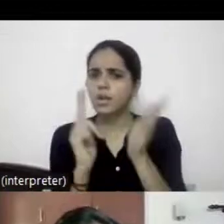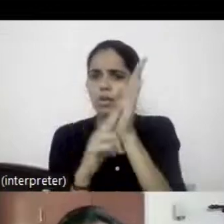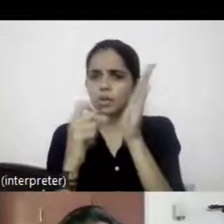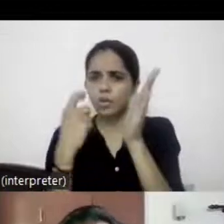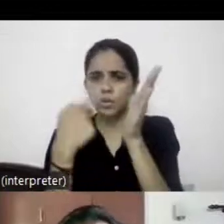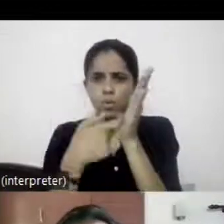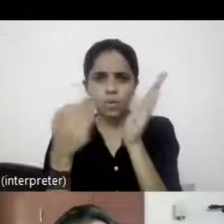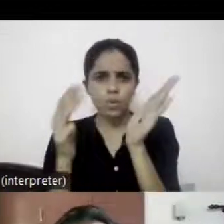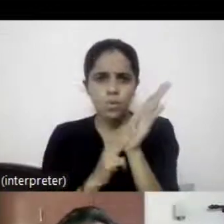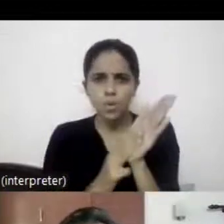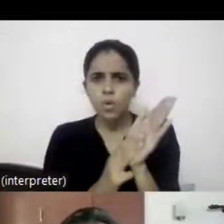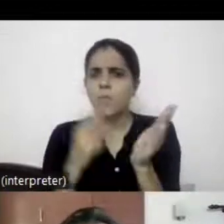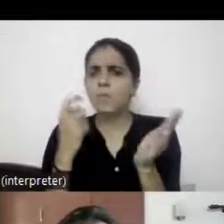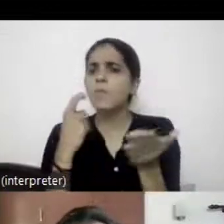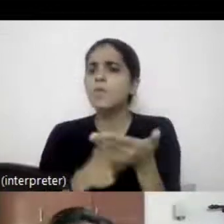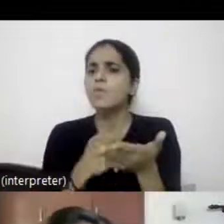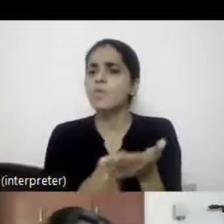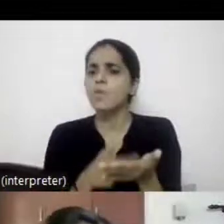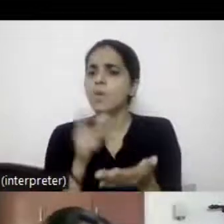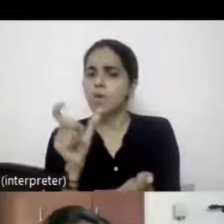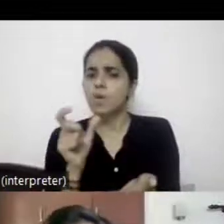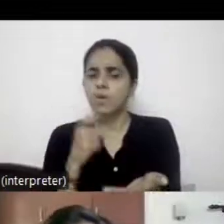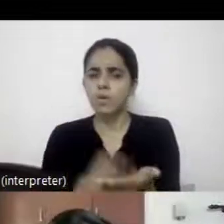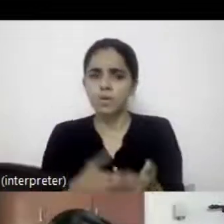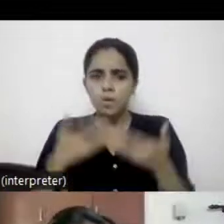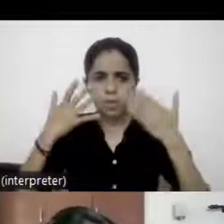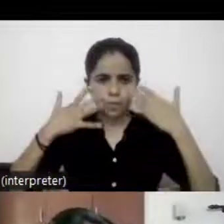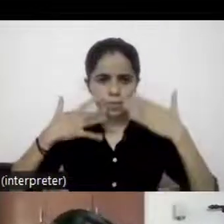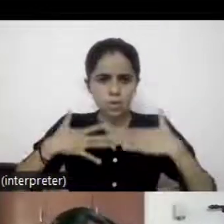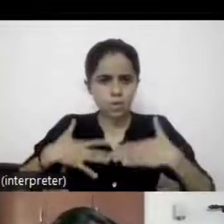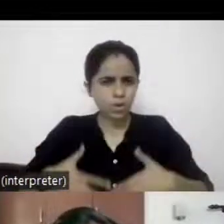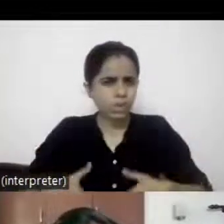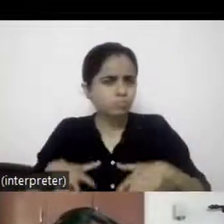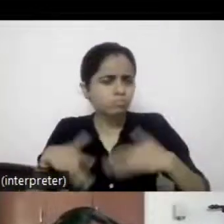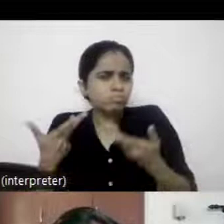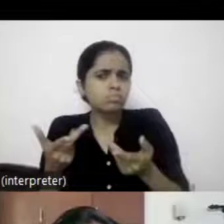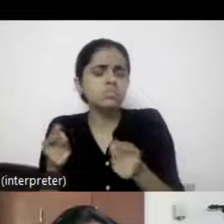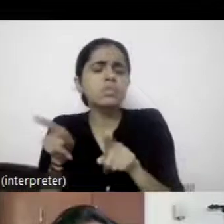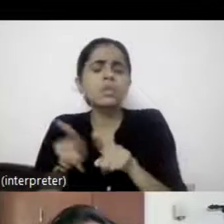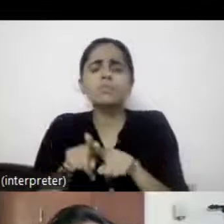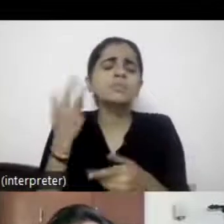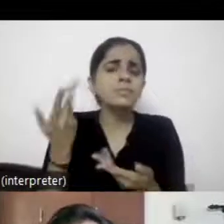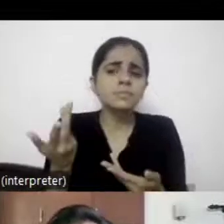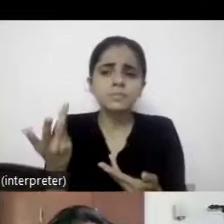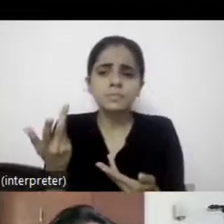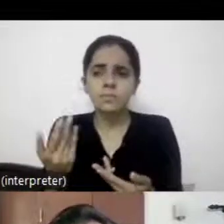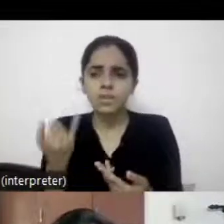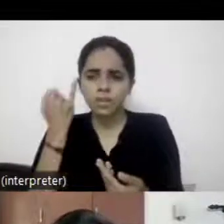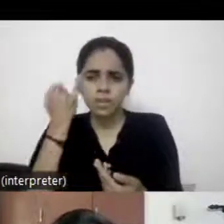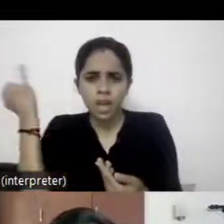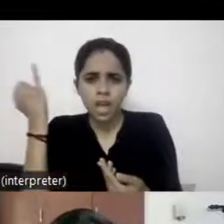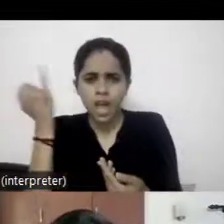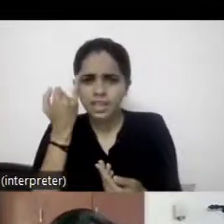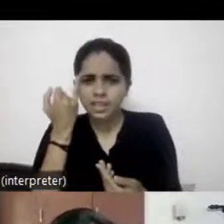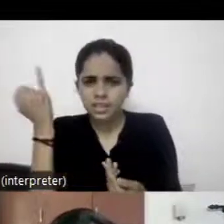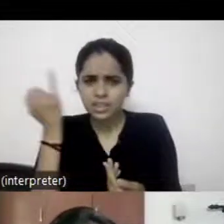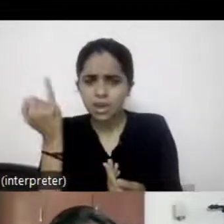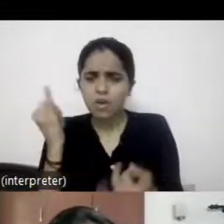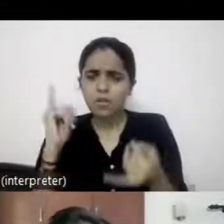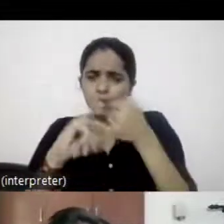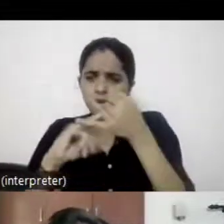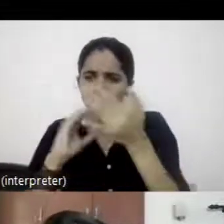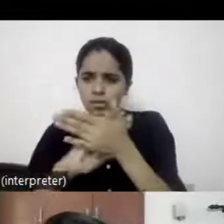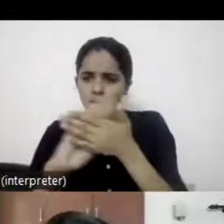we also talk about what our bodies should be like. So this idea of should